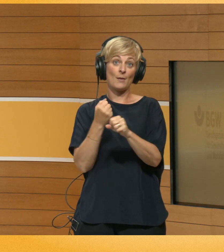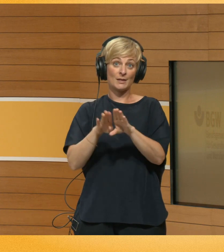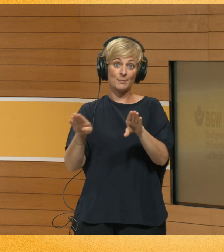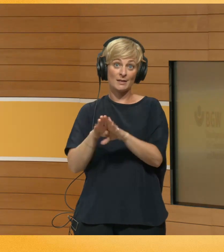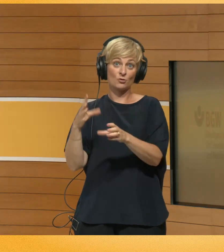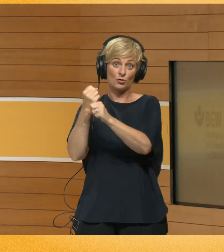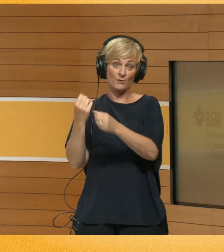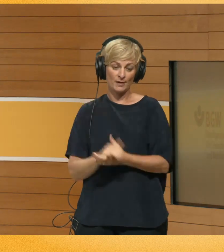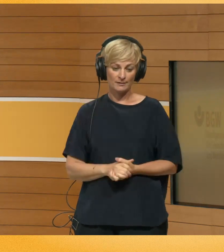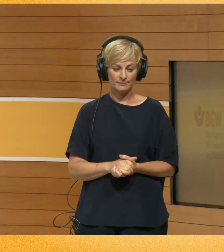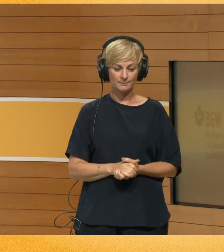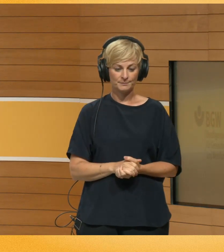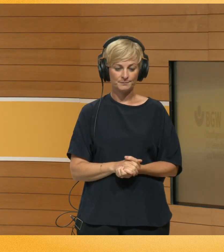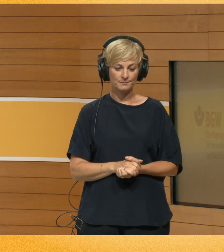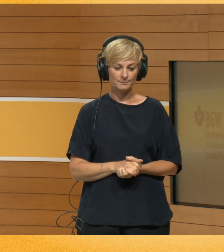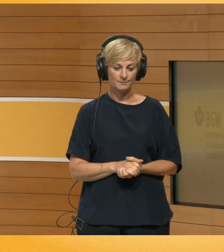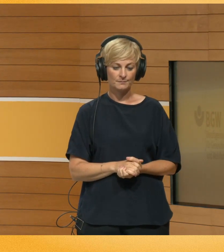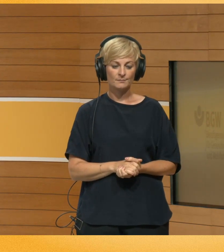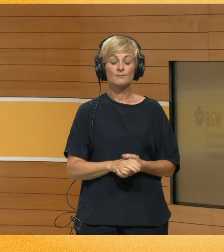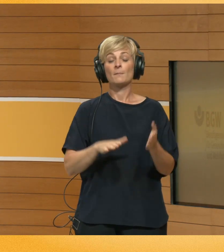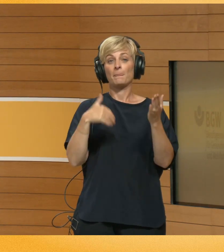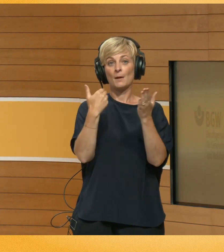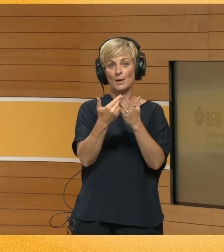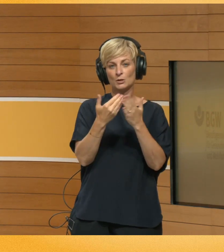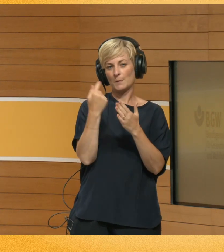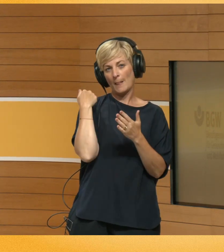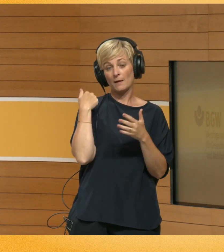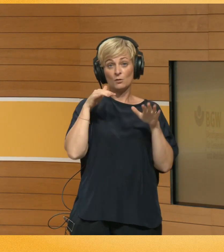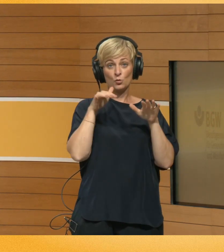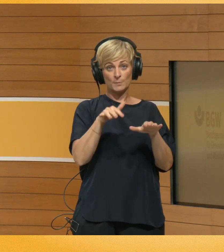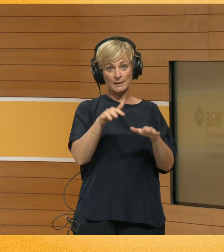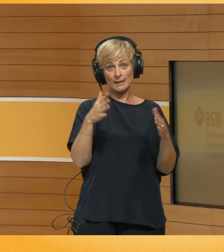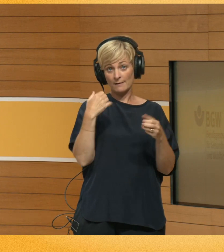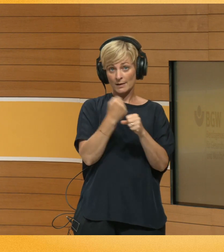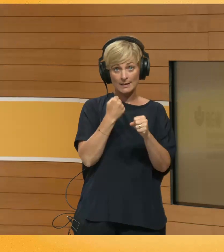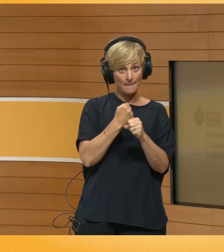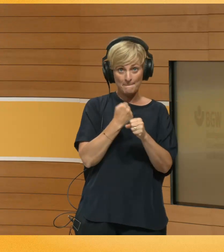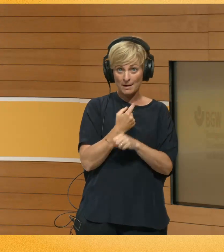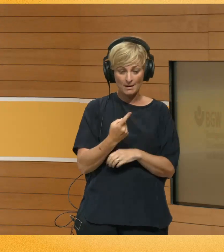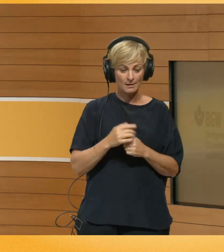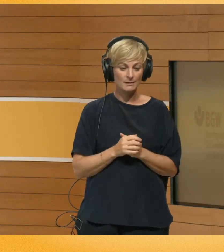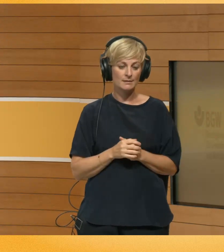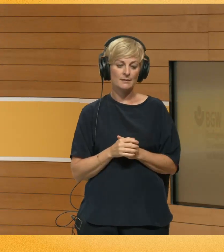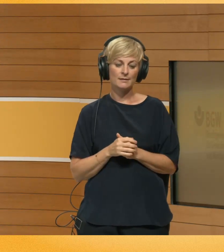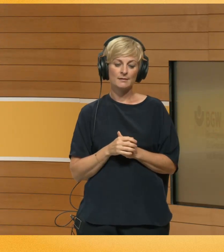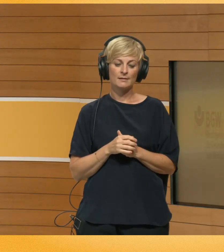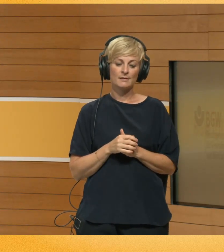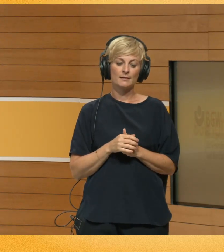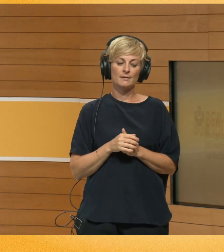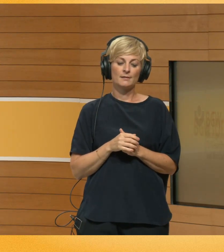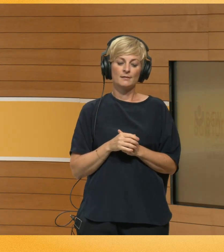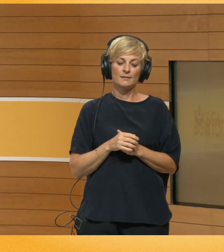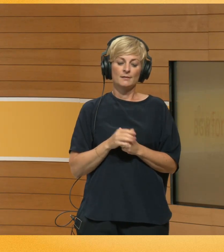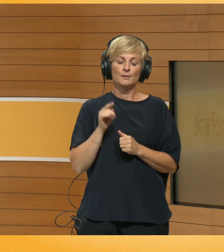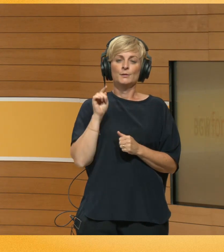An example of what we've been doing in the UK is these sort of community health melas, where you bring in the stakeholders, which are your patients, you engage them at